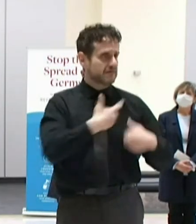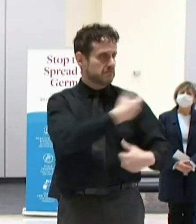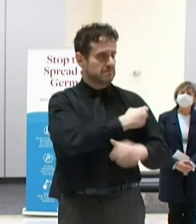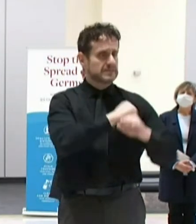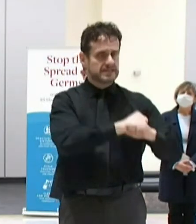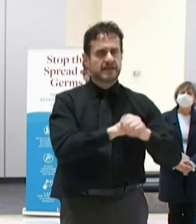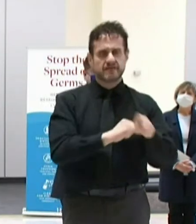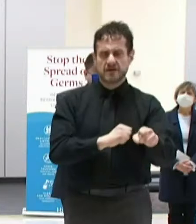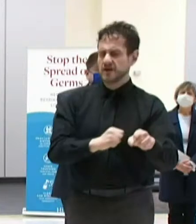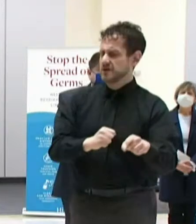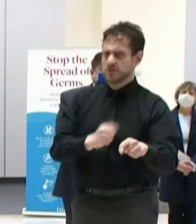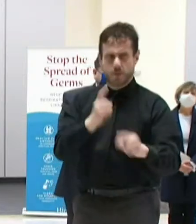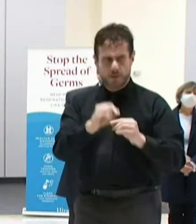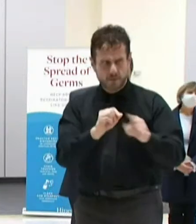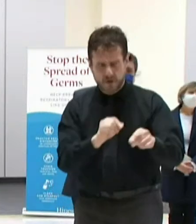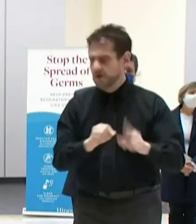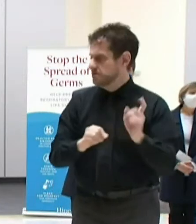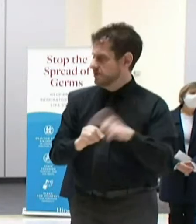Yeah.